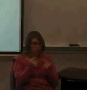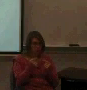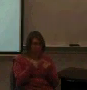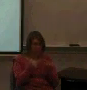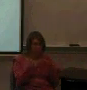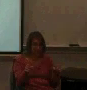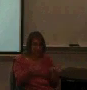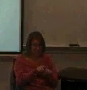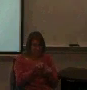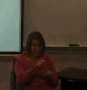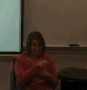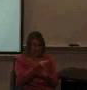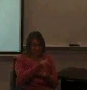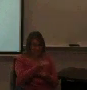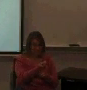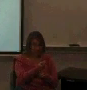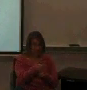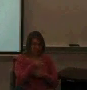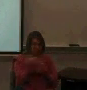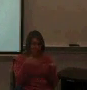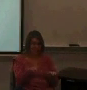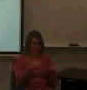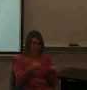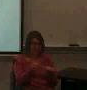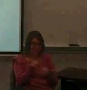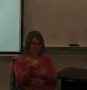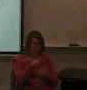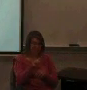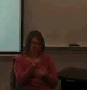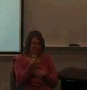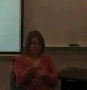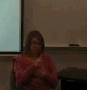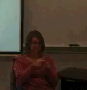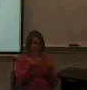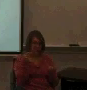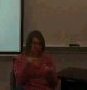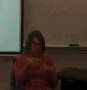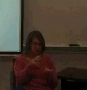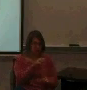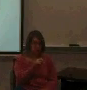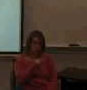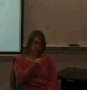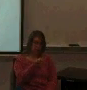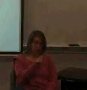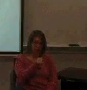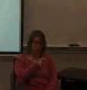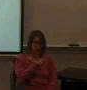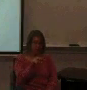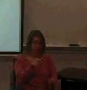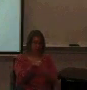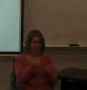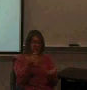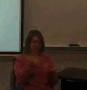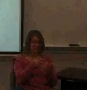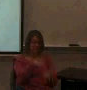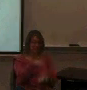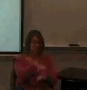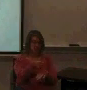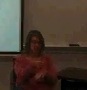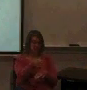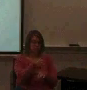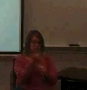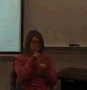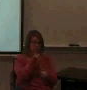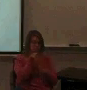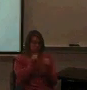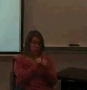when they're acting as enzymes, they have an active site. And it has to be a very specific configuration to exactly match the molecule that it's supposed to be